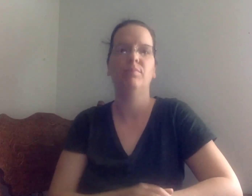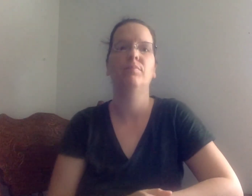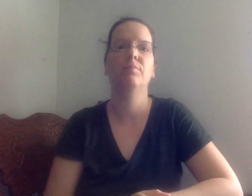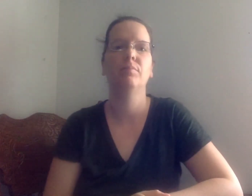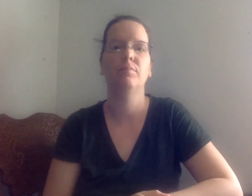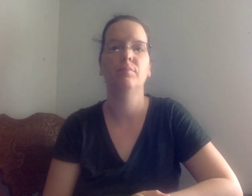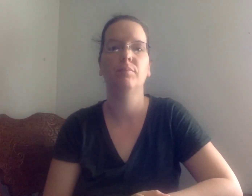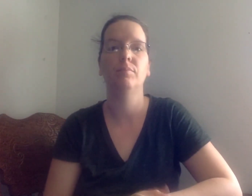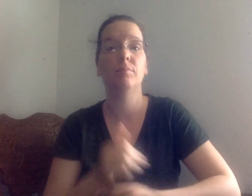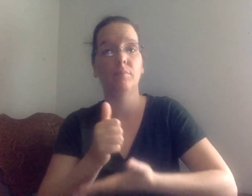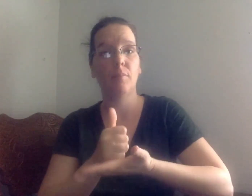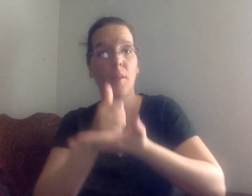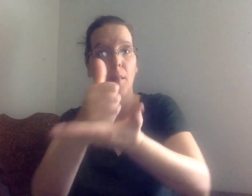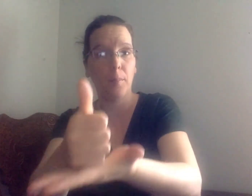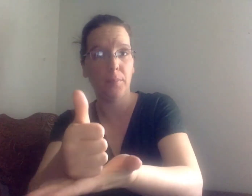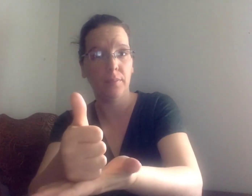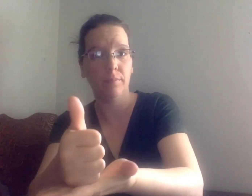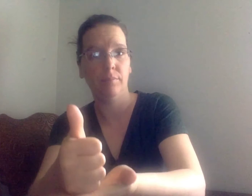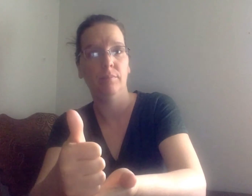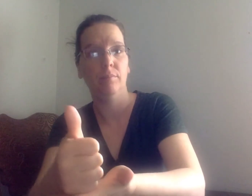take, help,